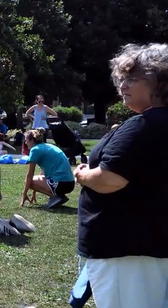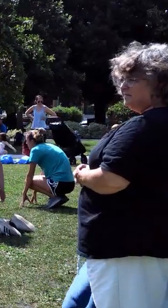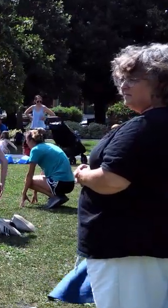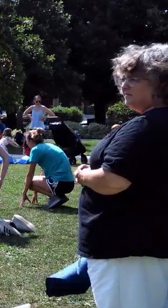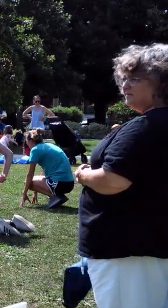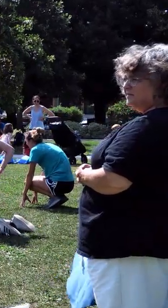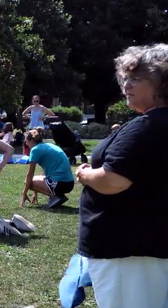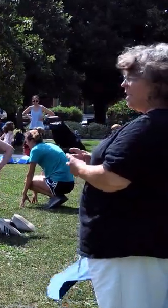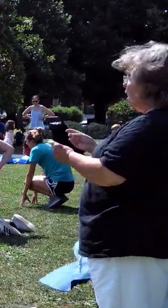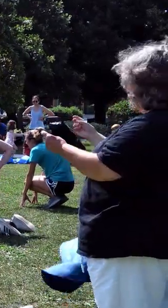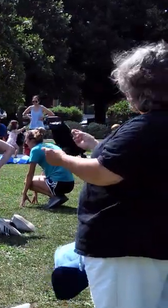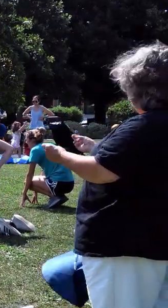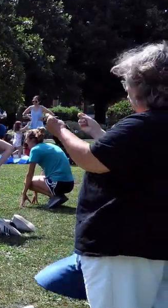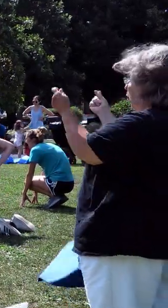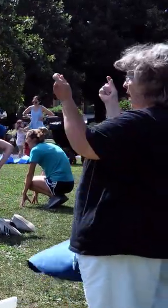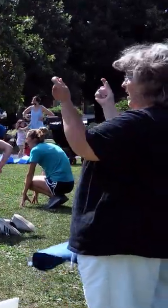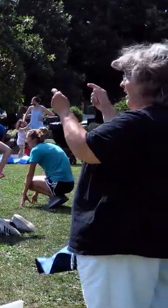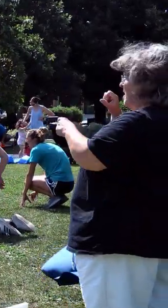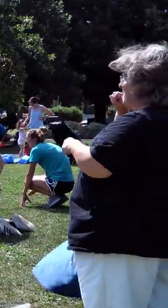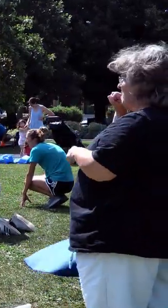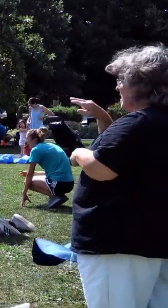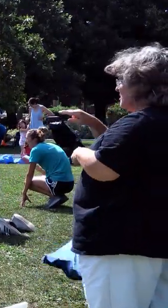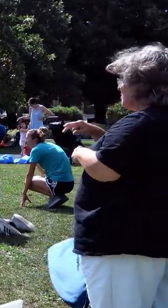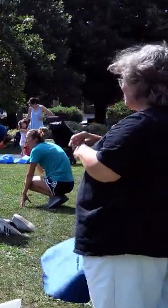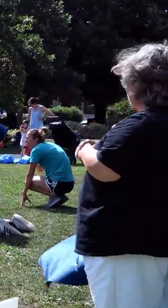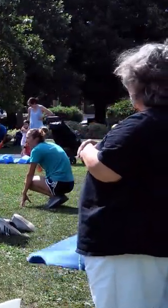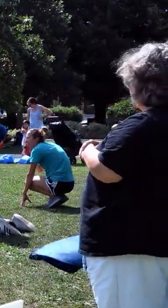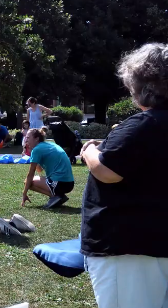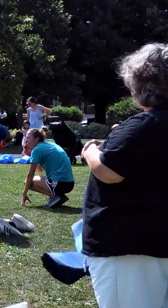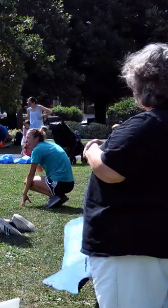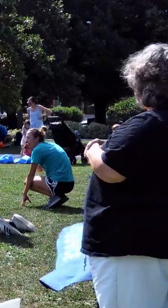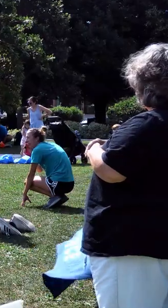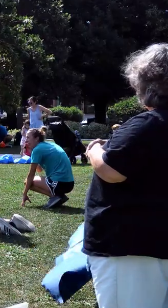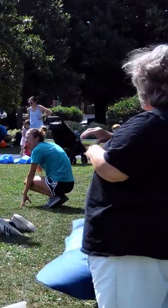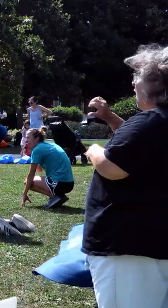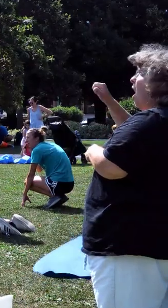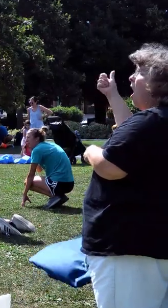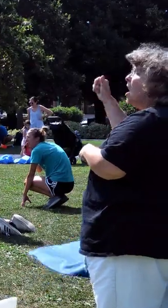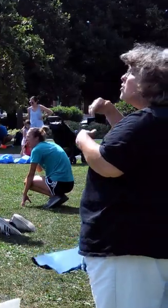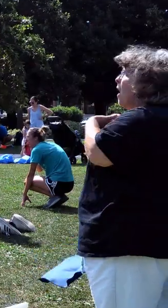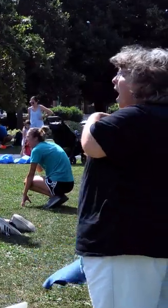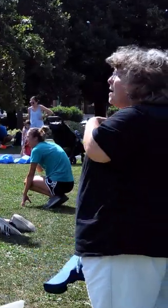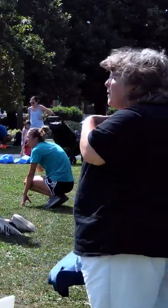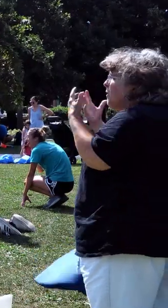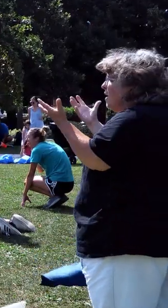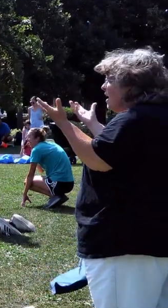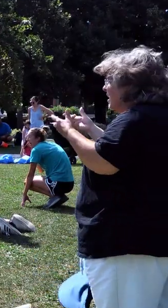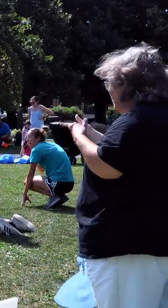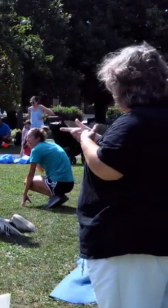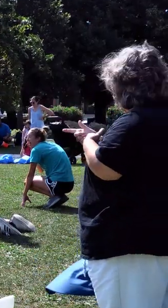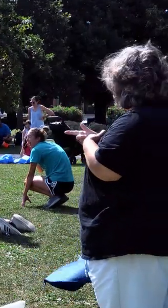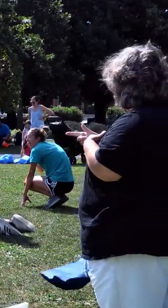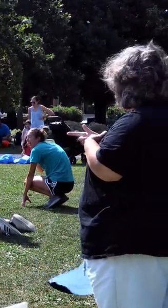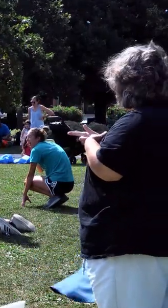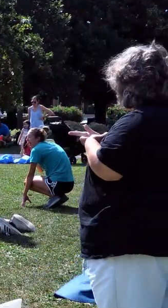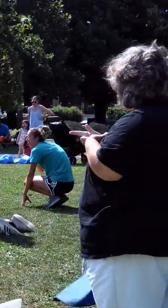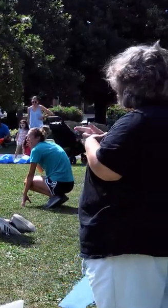Those are some quick lizards. All right, someone yell out our last animal.